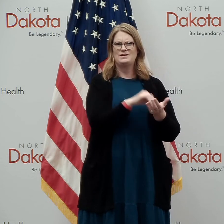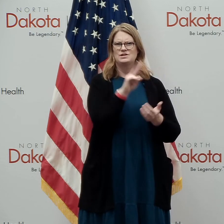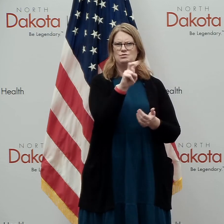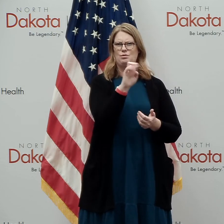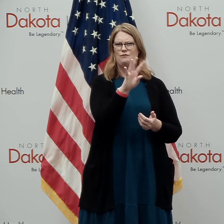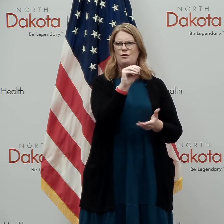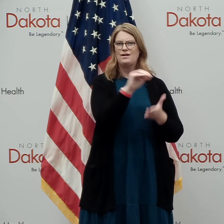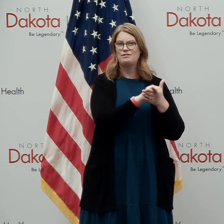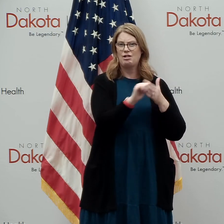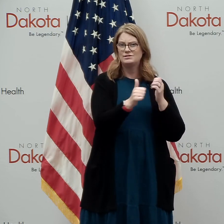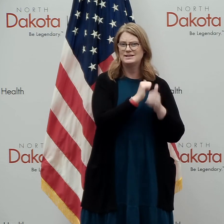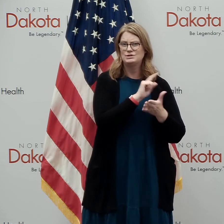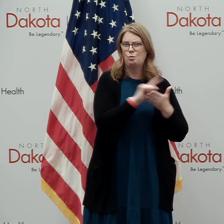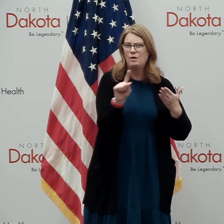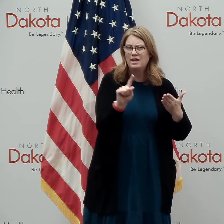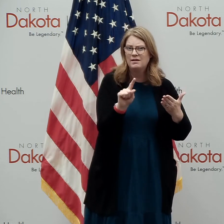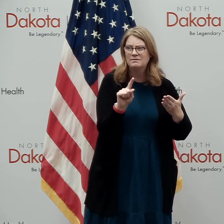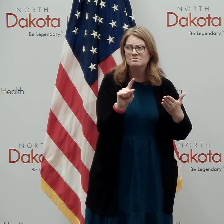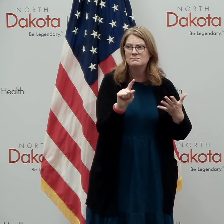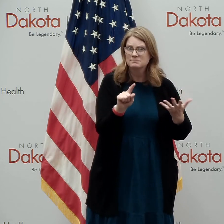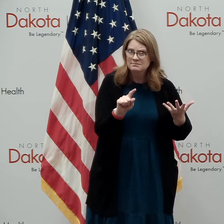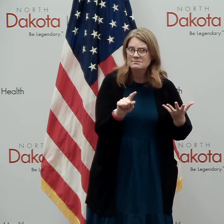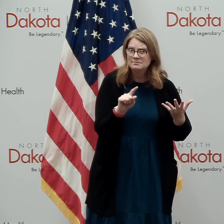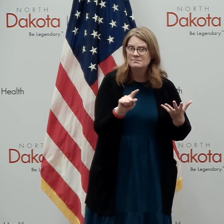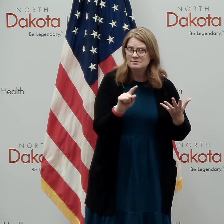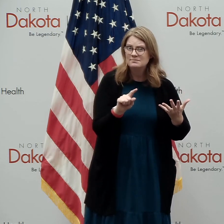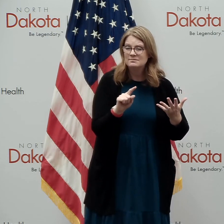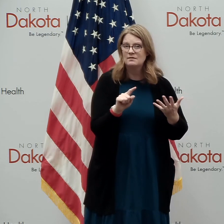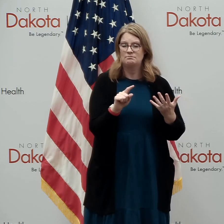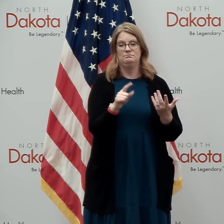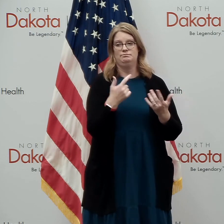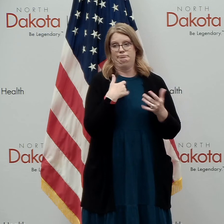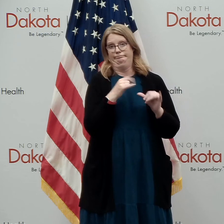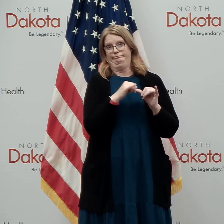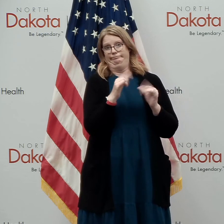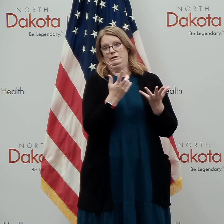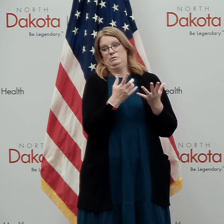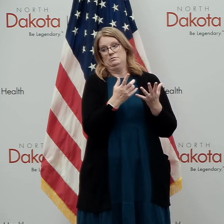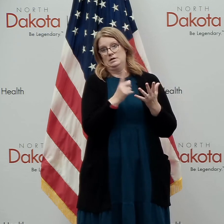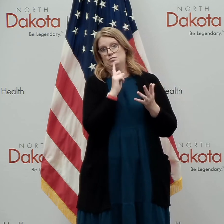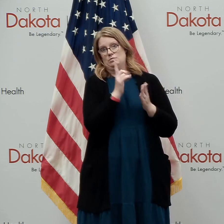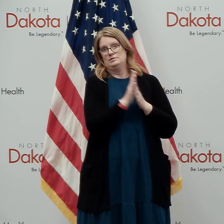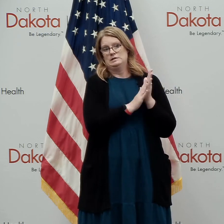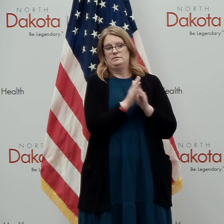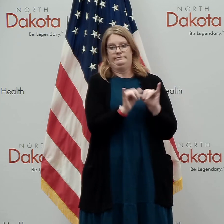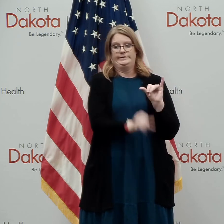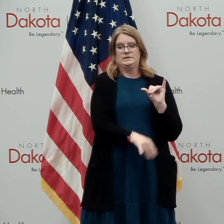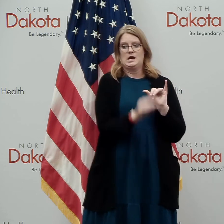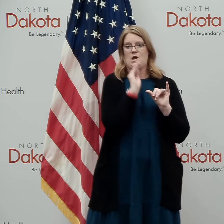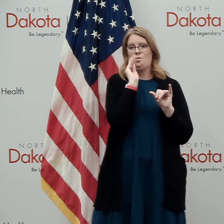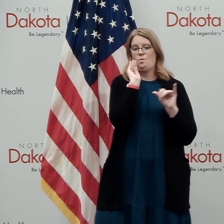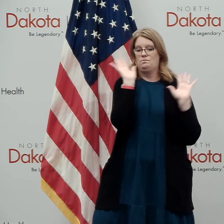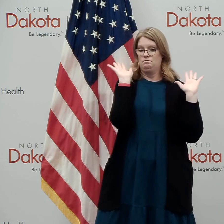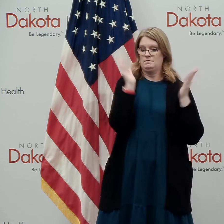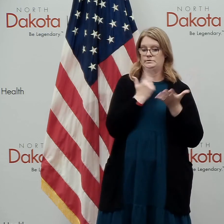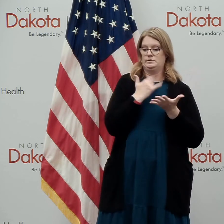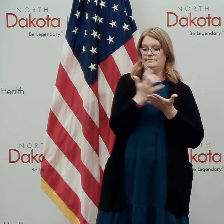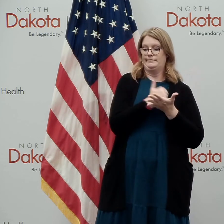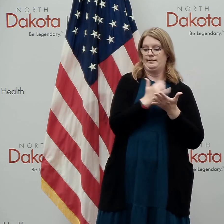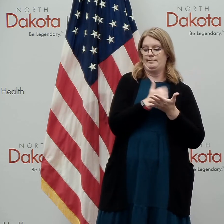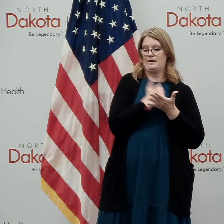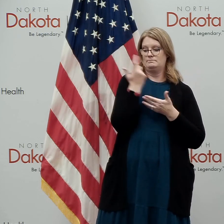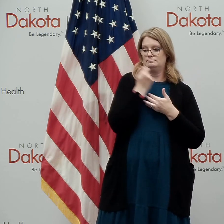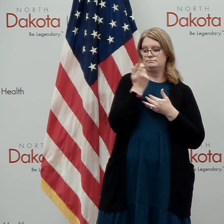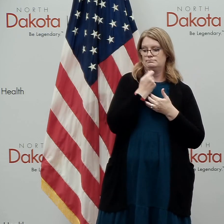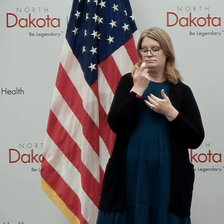week, with that 600. That's a real incentive to stay on the sidelines. And so we are. This is a very different thing.